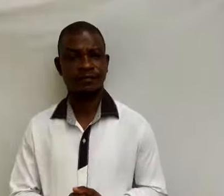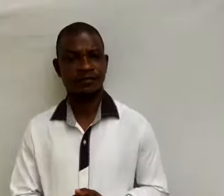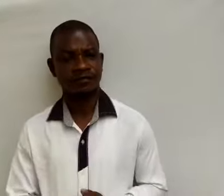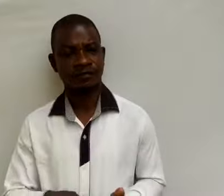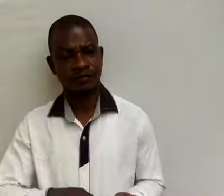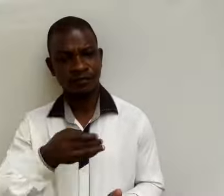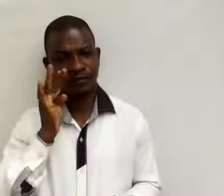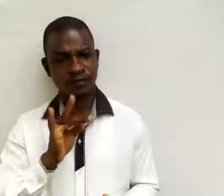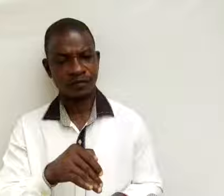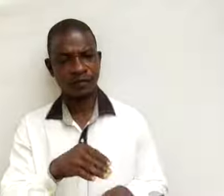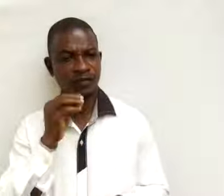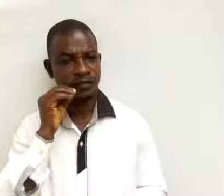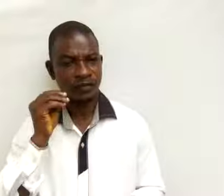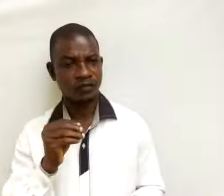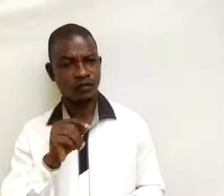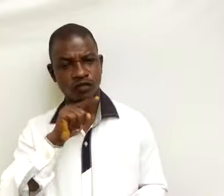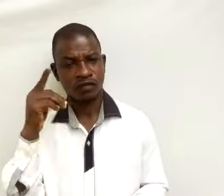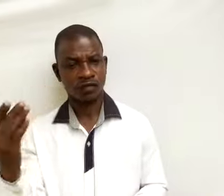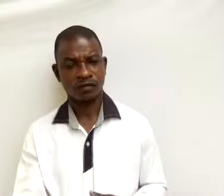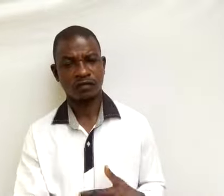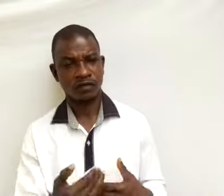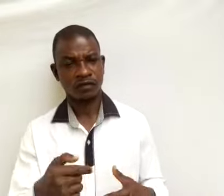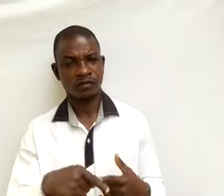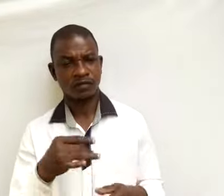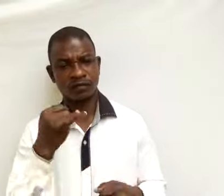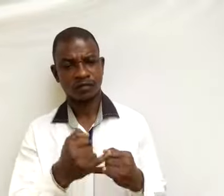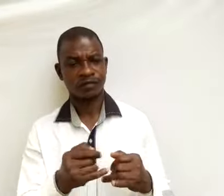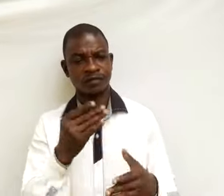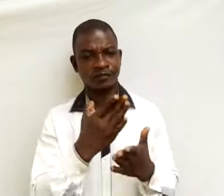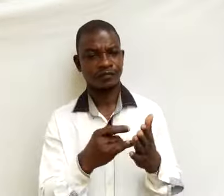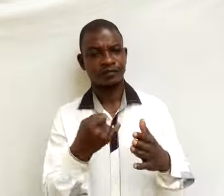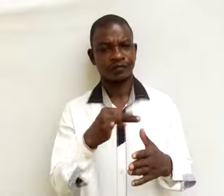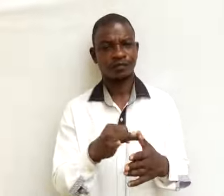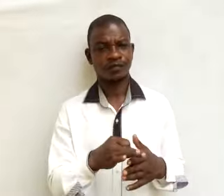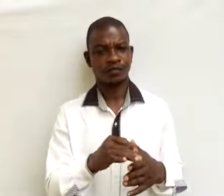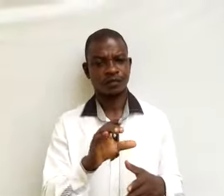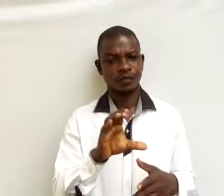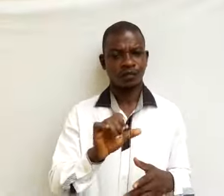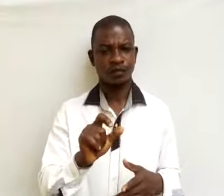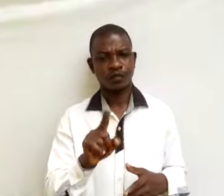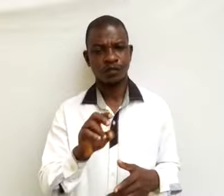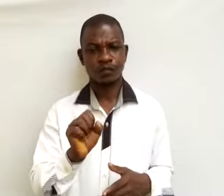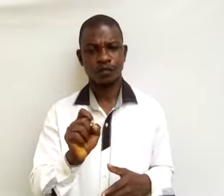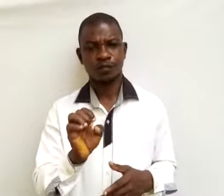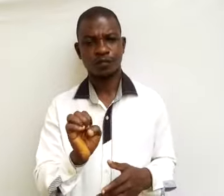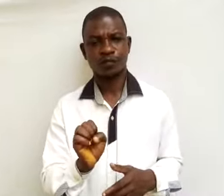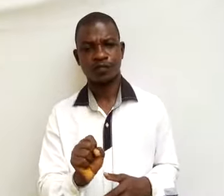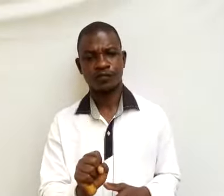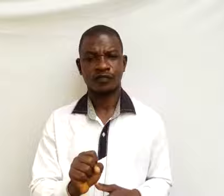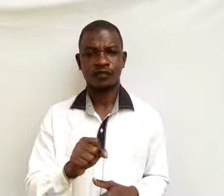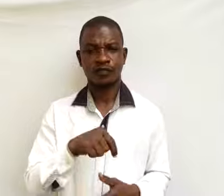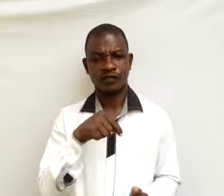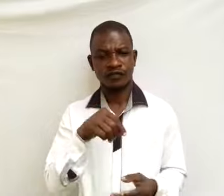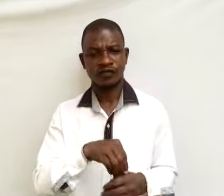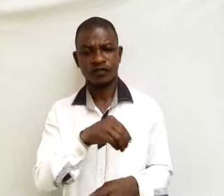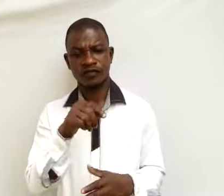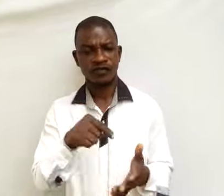Students at home, you are welcome to the last part of clauses. In this particular